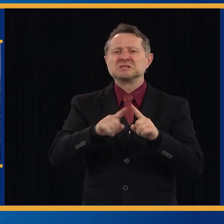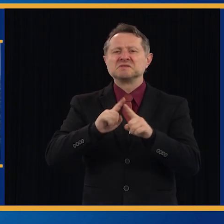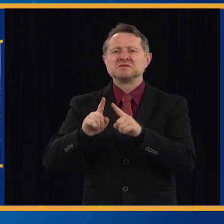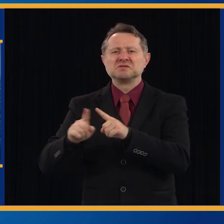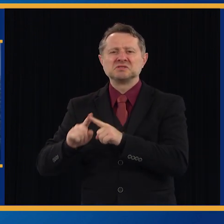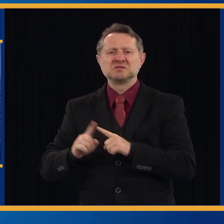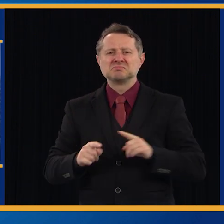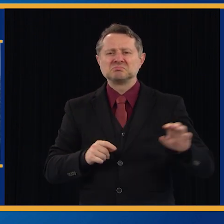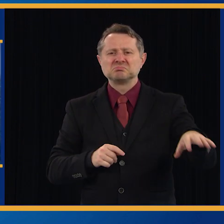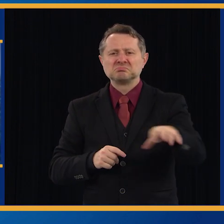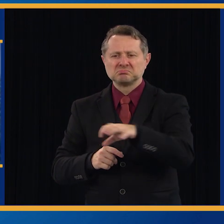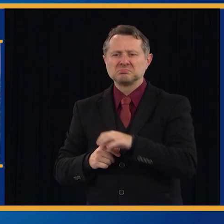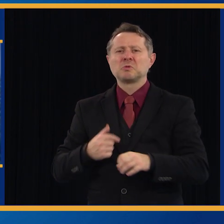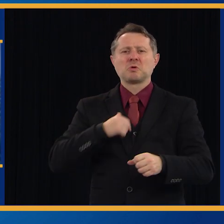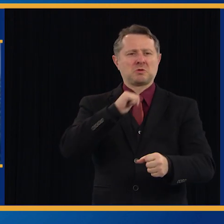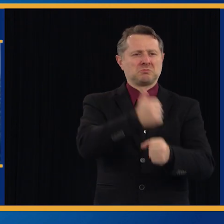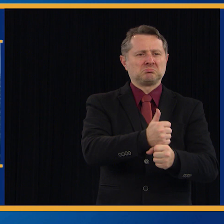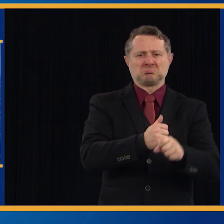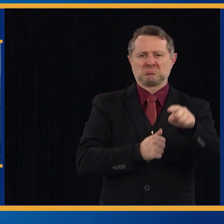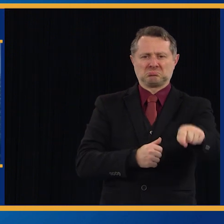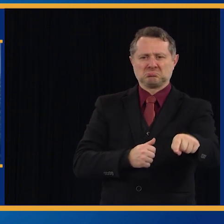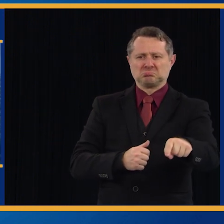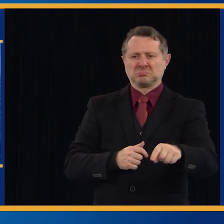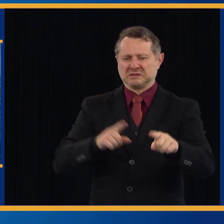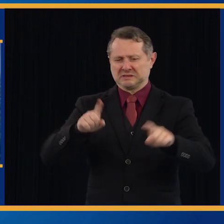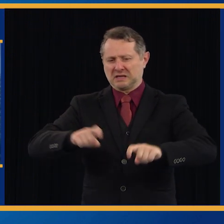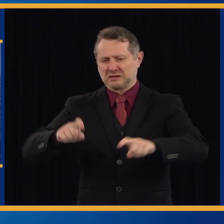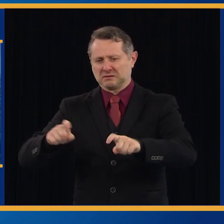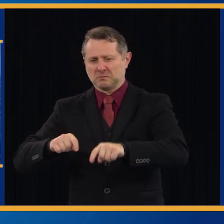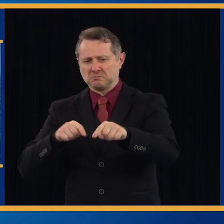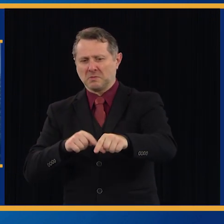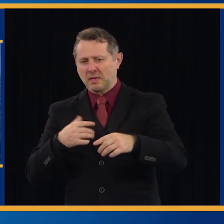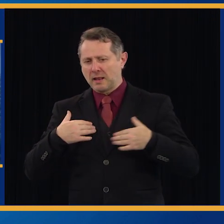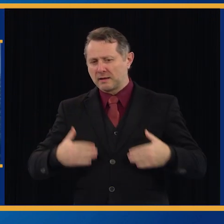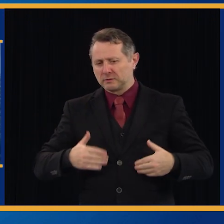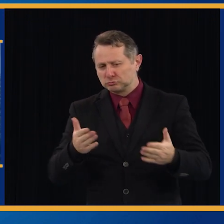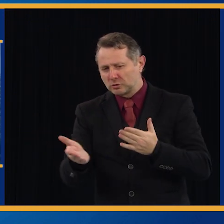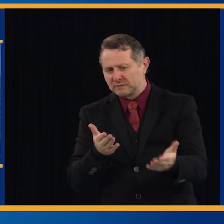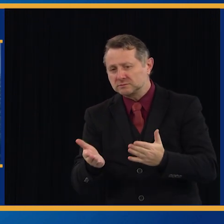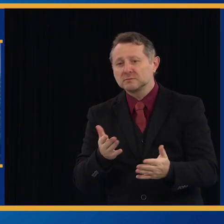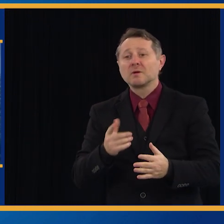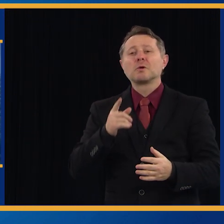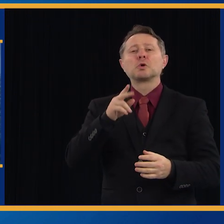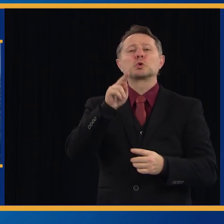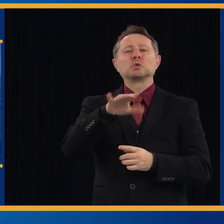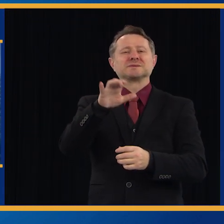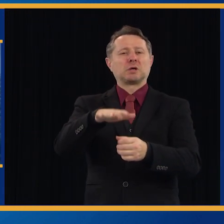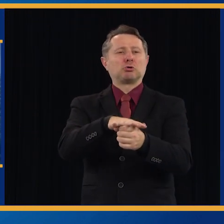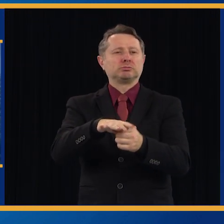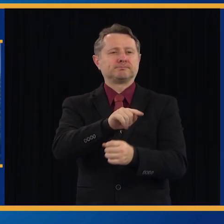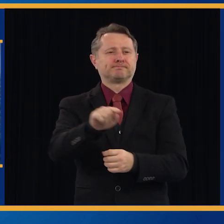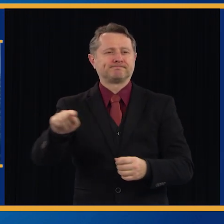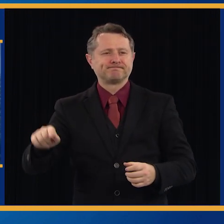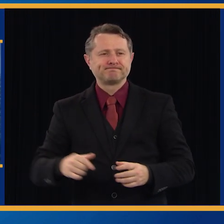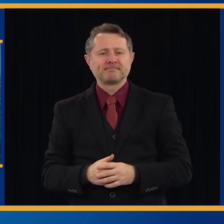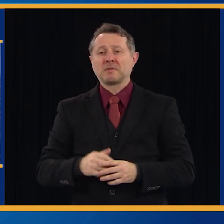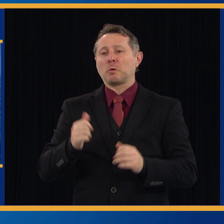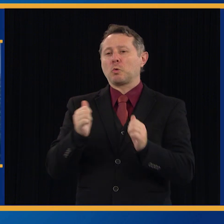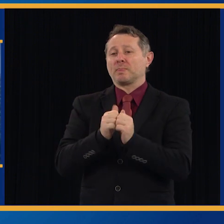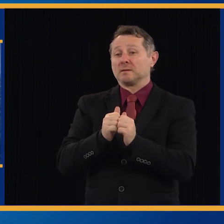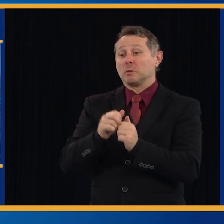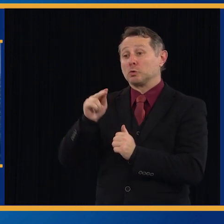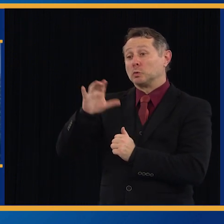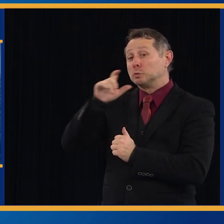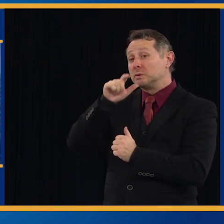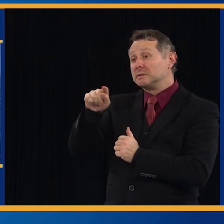and testing in the New York City area with New York City Housing Authority